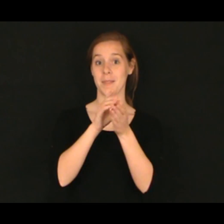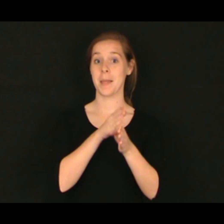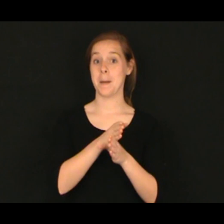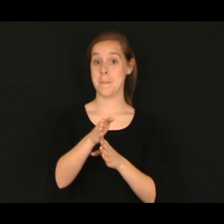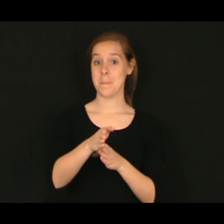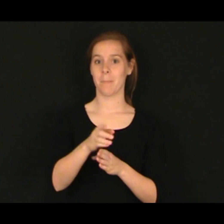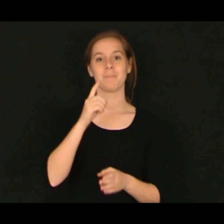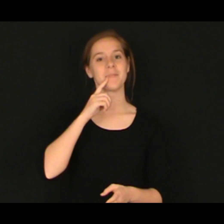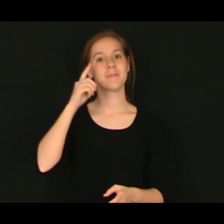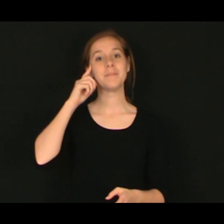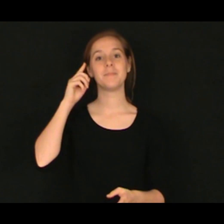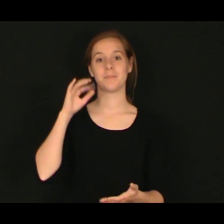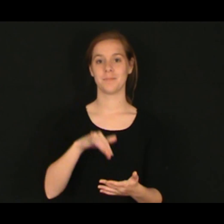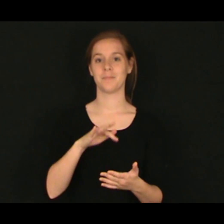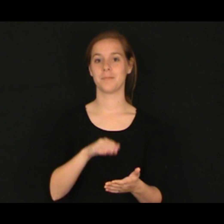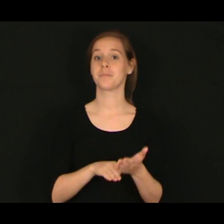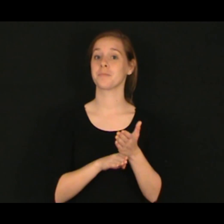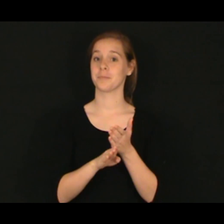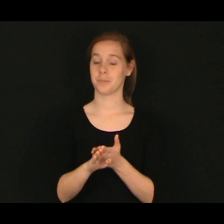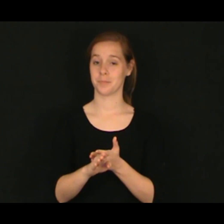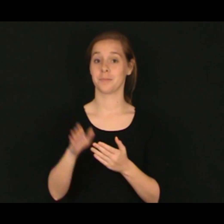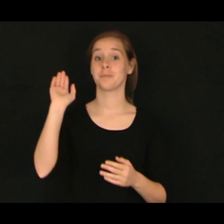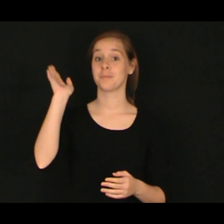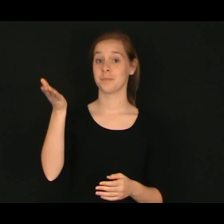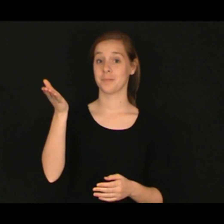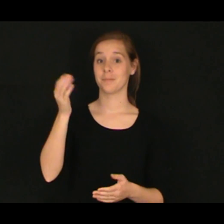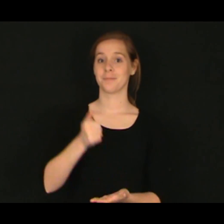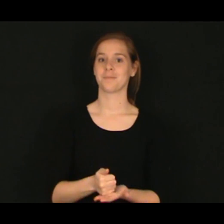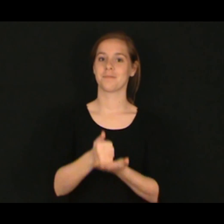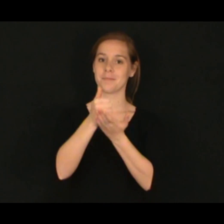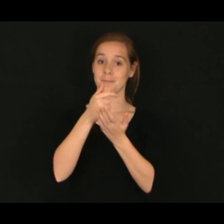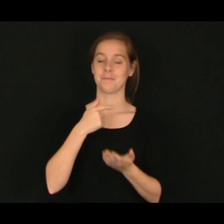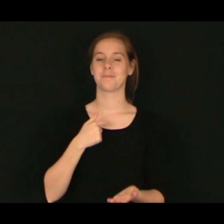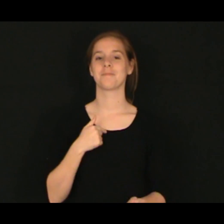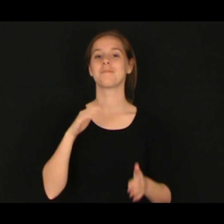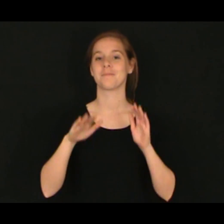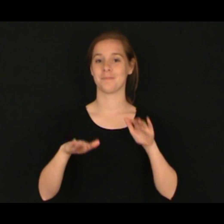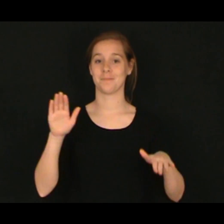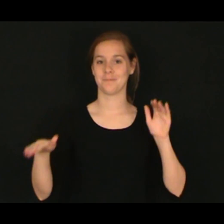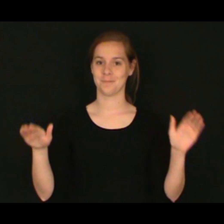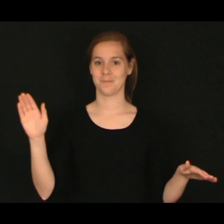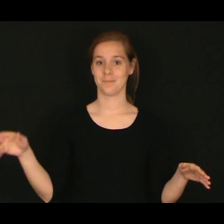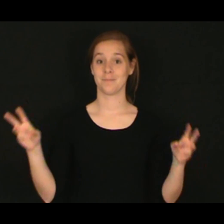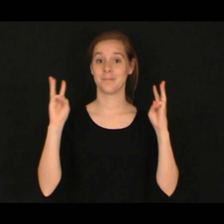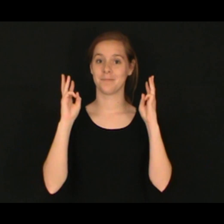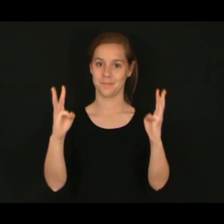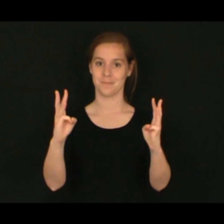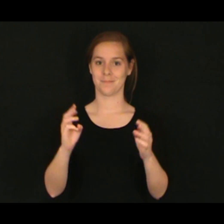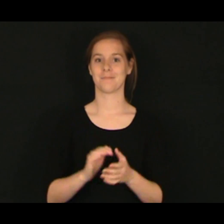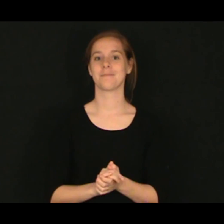An occupational therapy major and a deaf studies minor will help me in a variety of